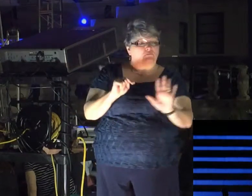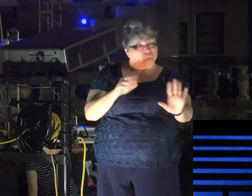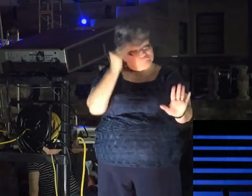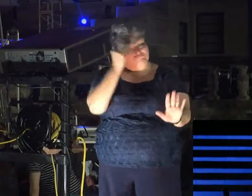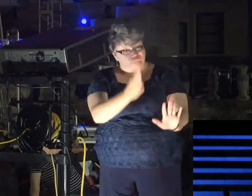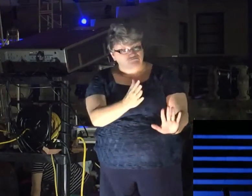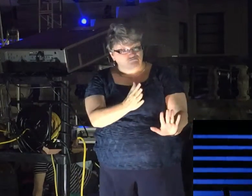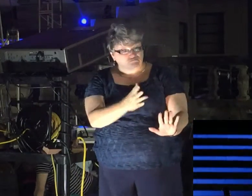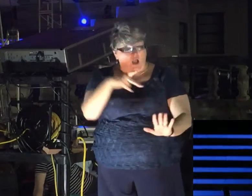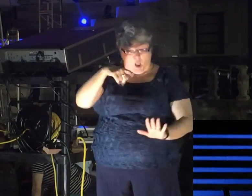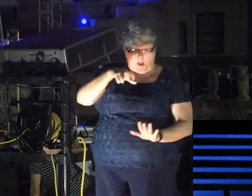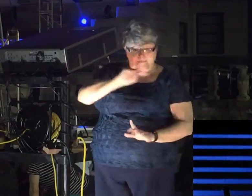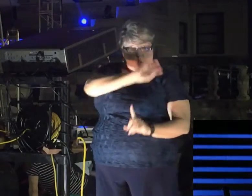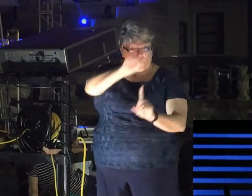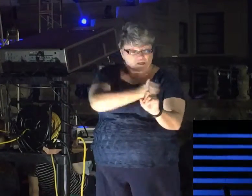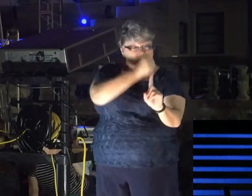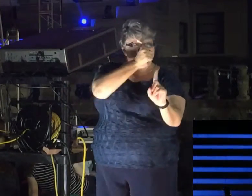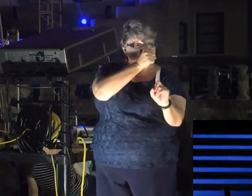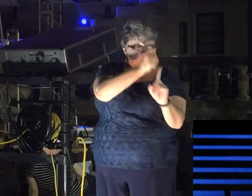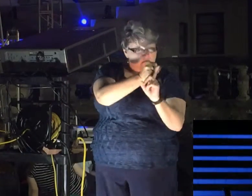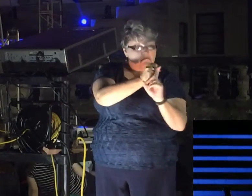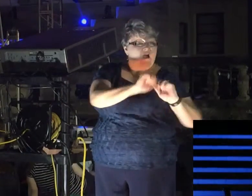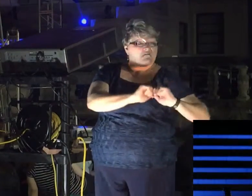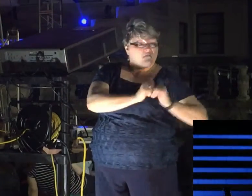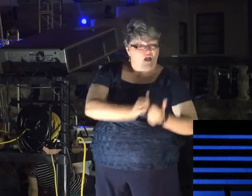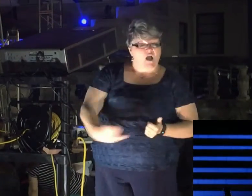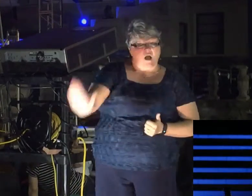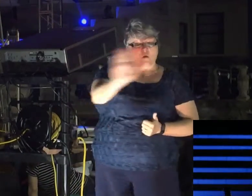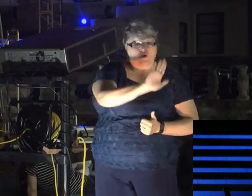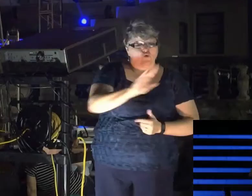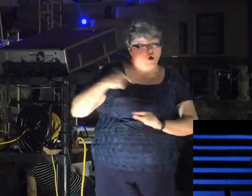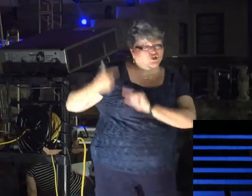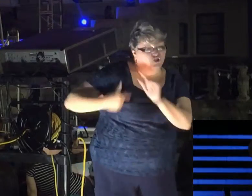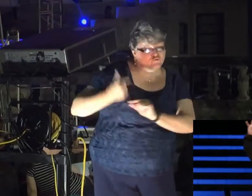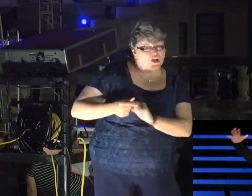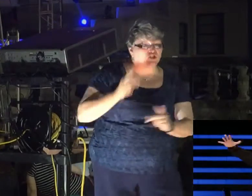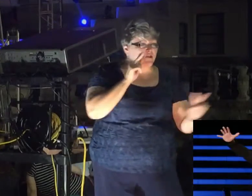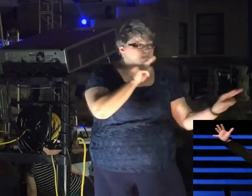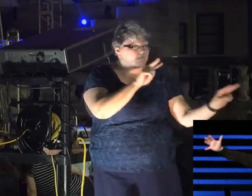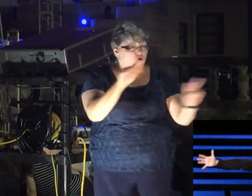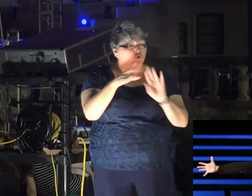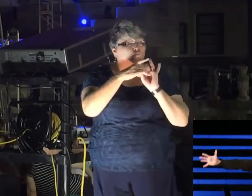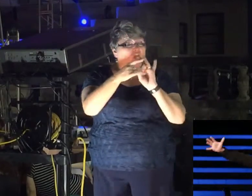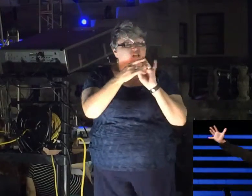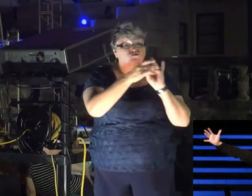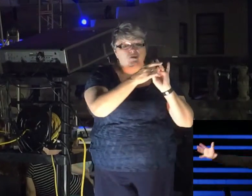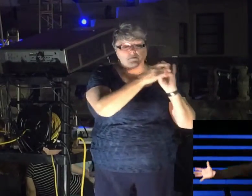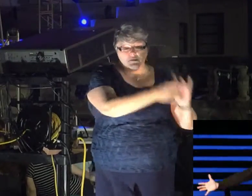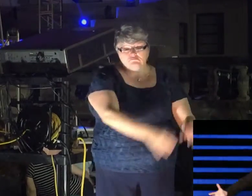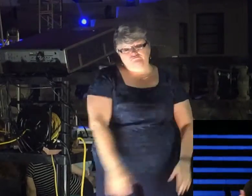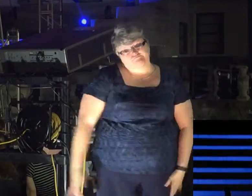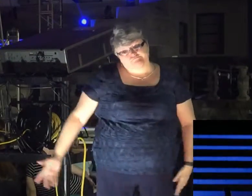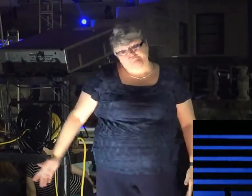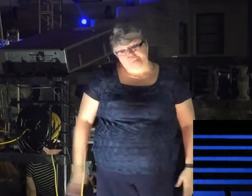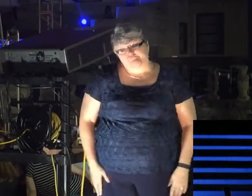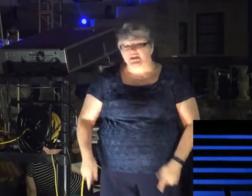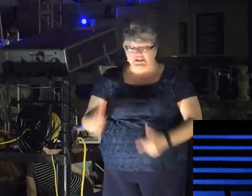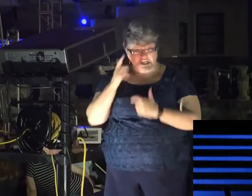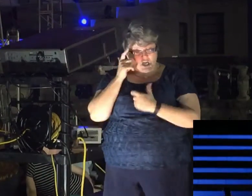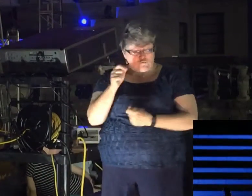all about porn? Because here's the thing. It is impacting the way your generation views